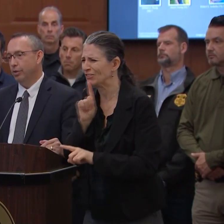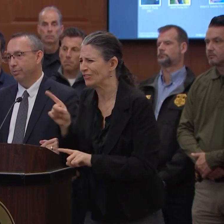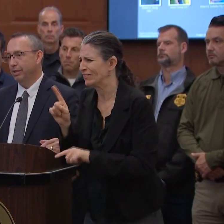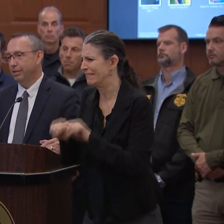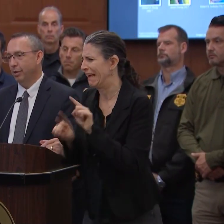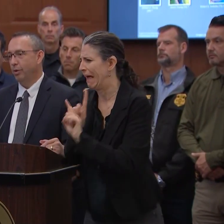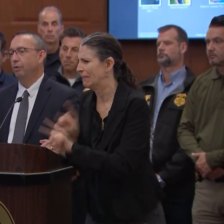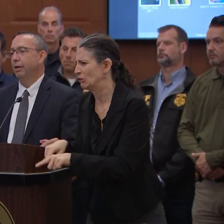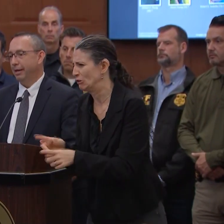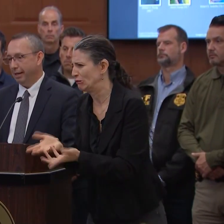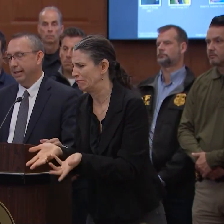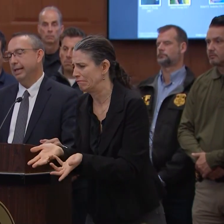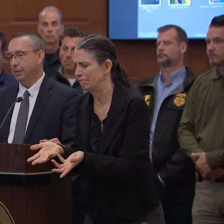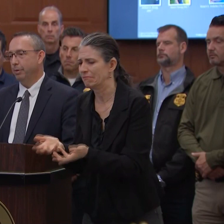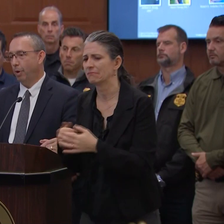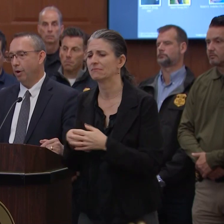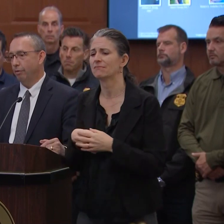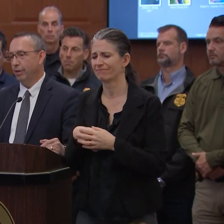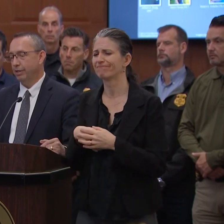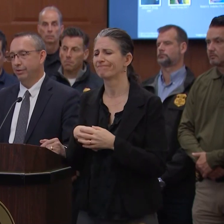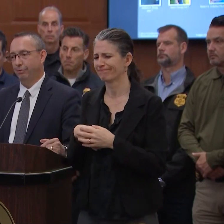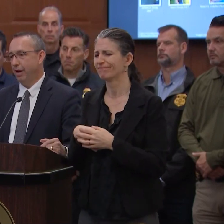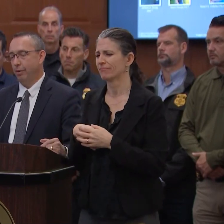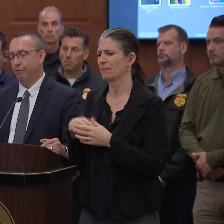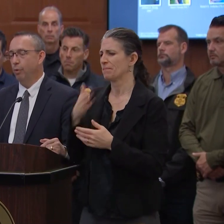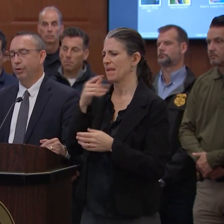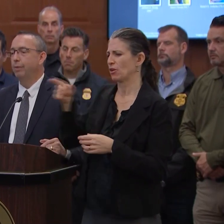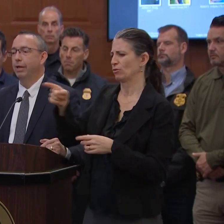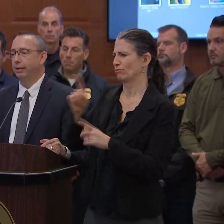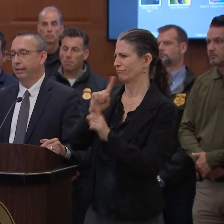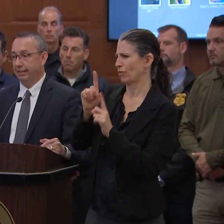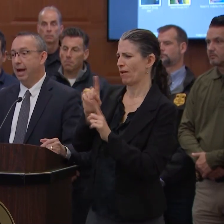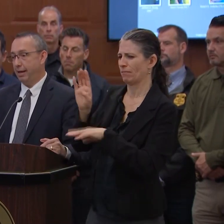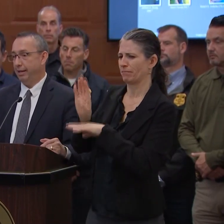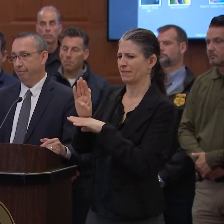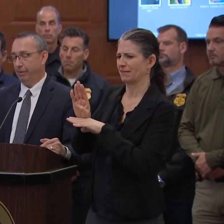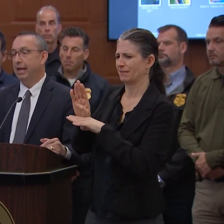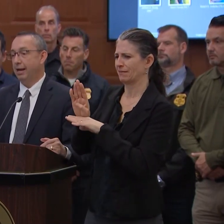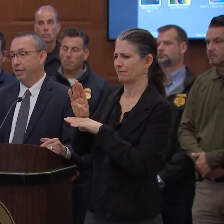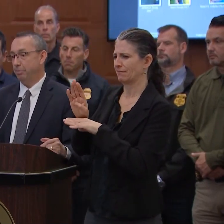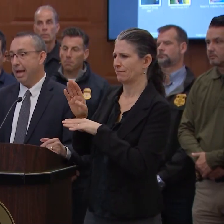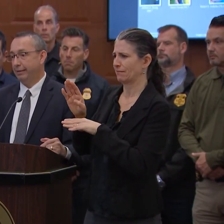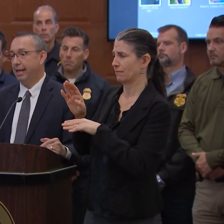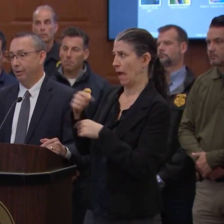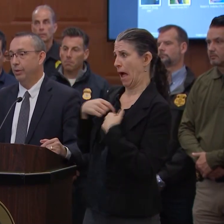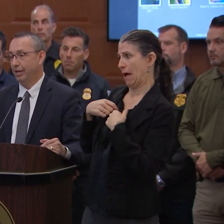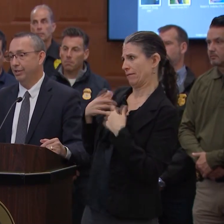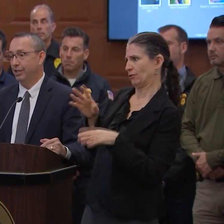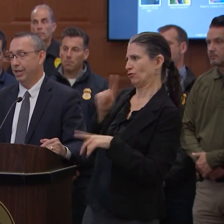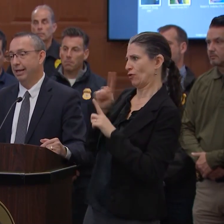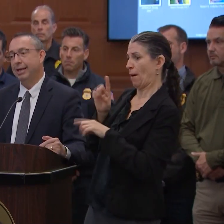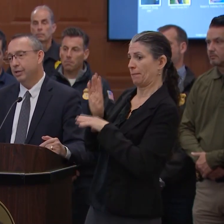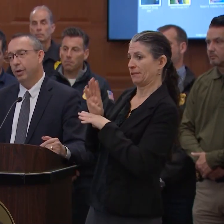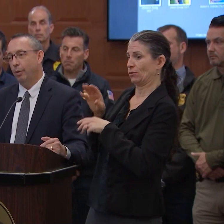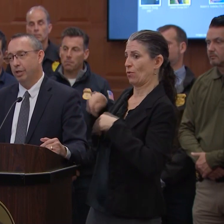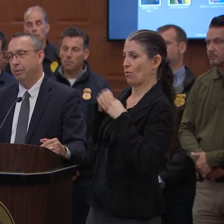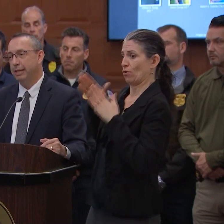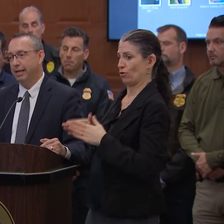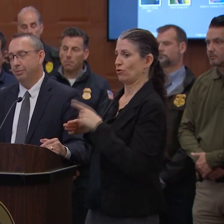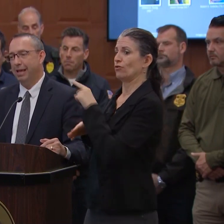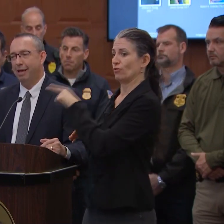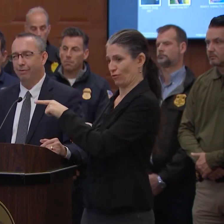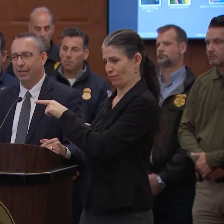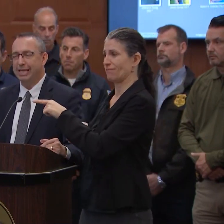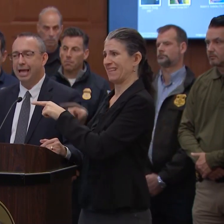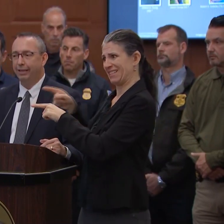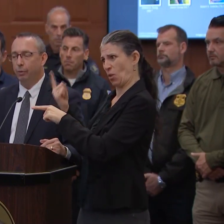lean towards the business owner, and he's been part of this very forthcoming that got us back to that location to check. So I don't want to speak